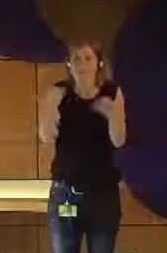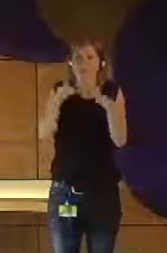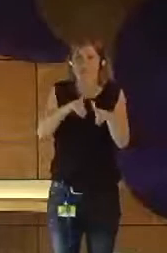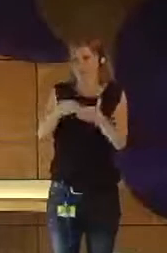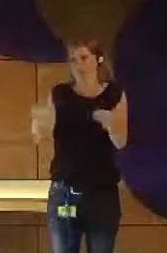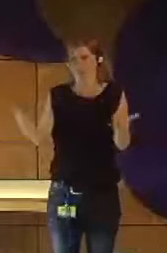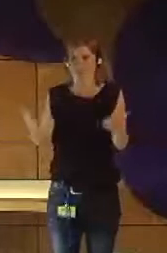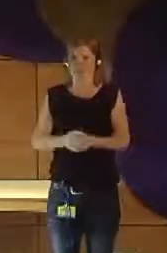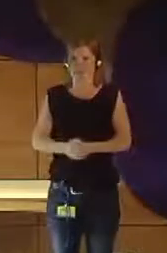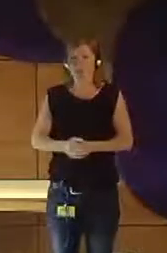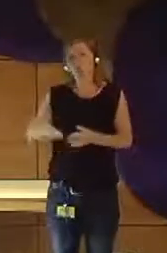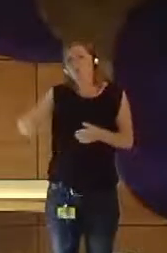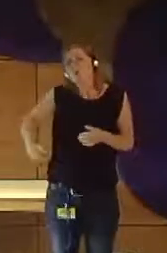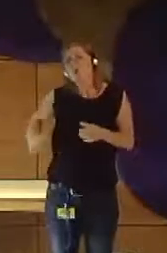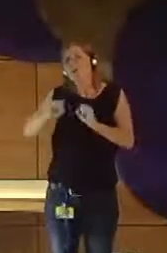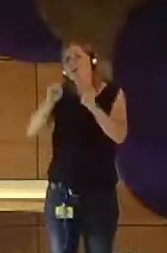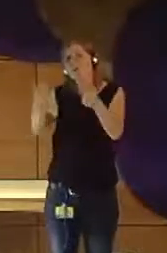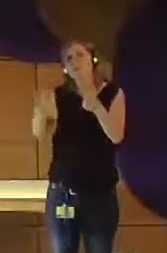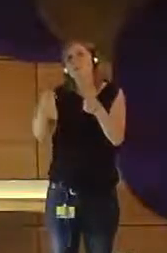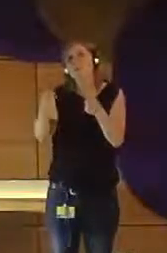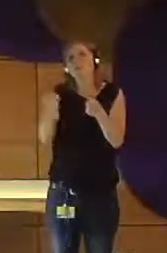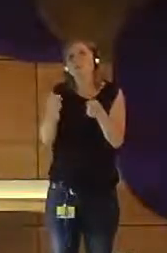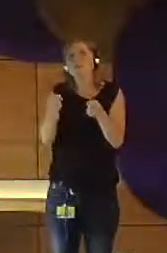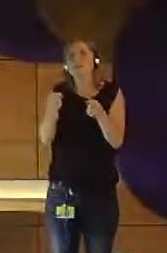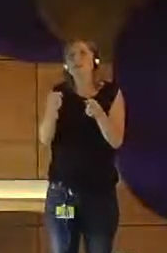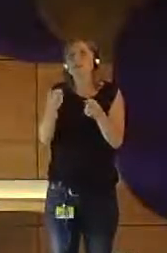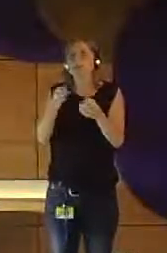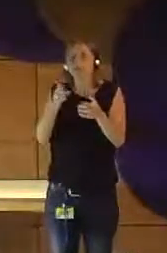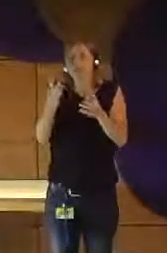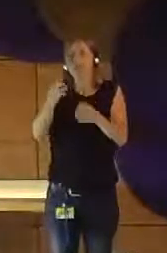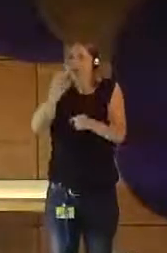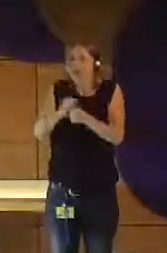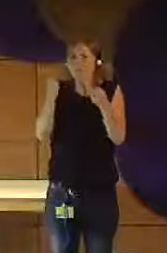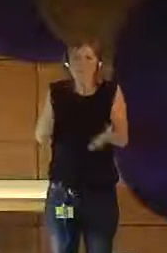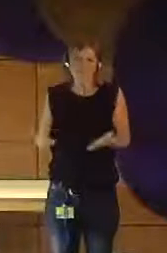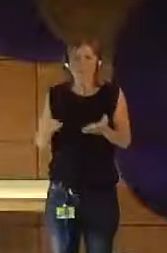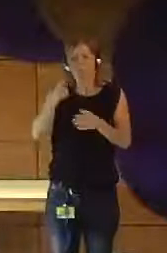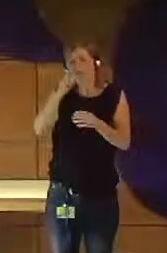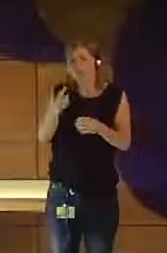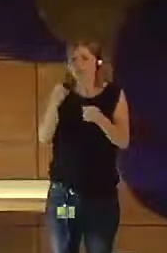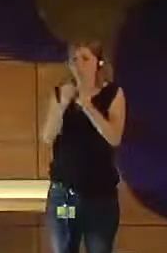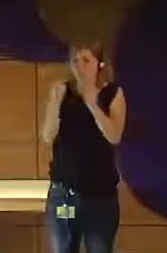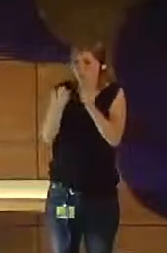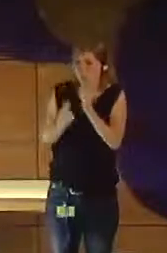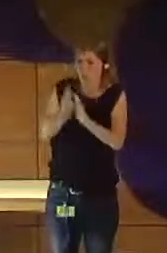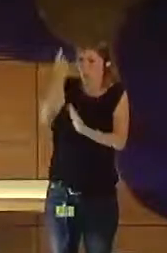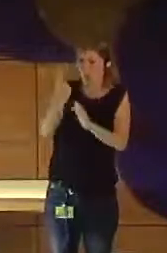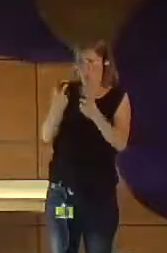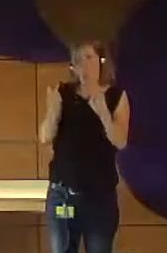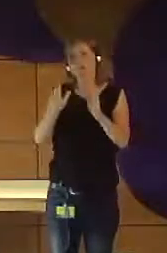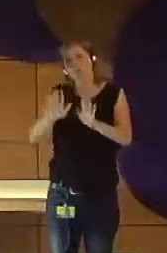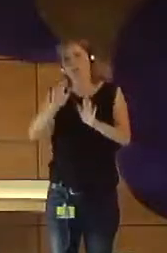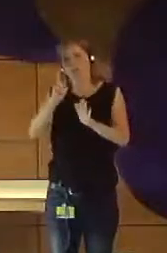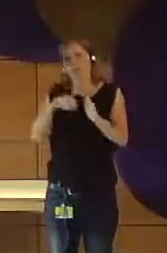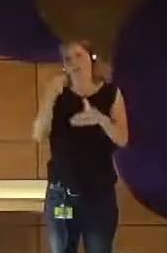they were bad abnormalities or they were deteriorating, you might want to look at another alternative. But many of my girls with